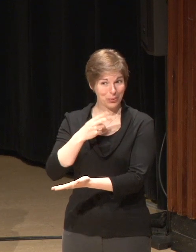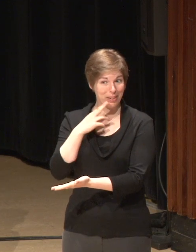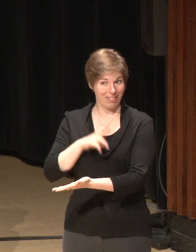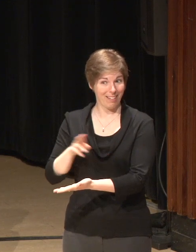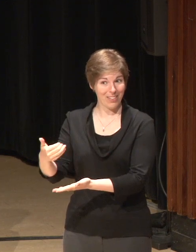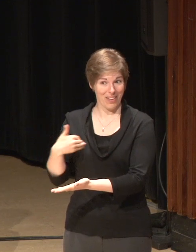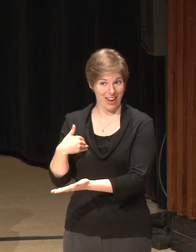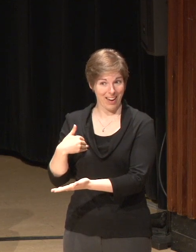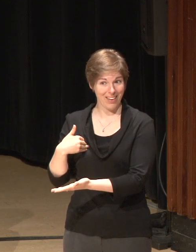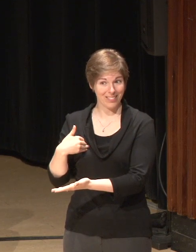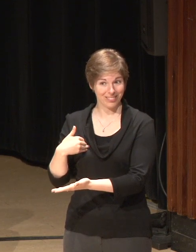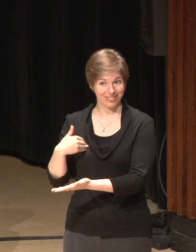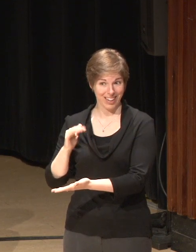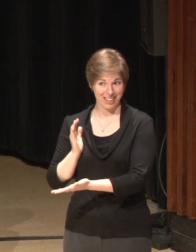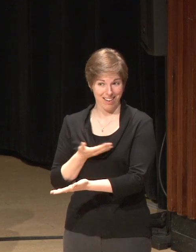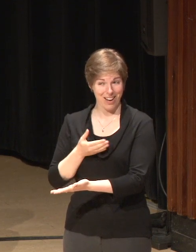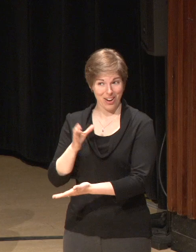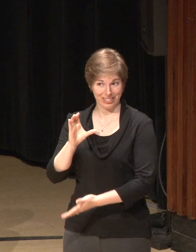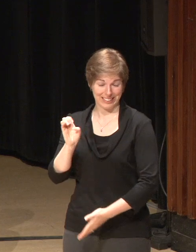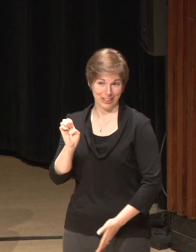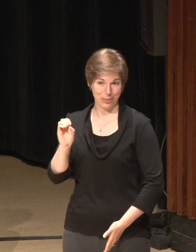our CEO.